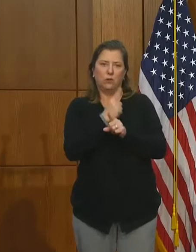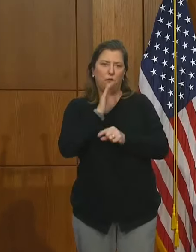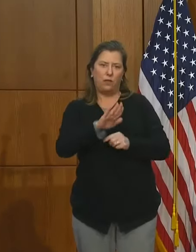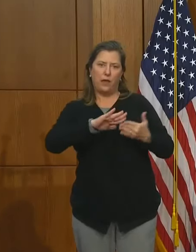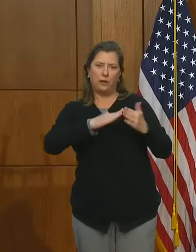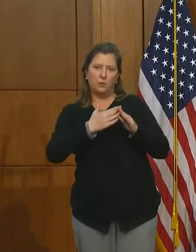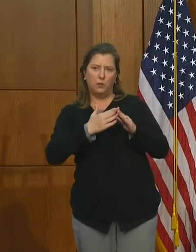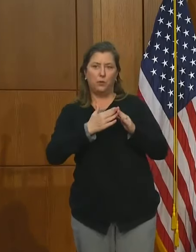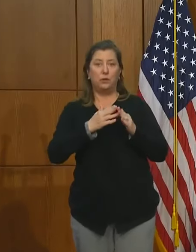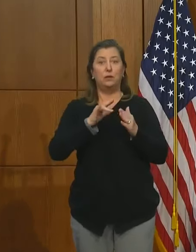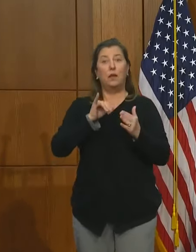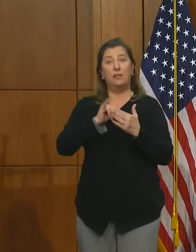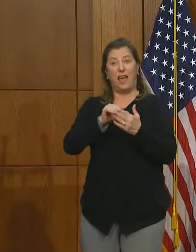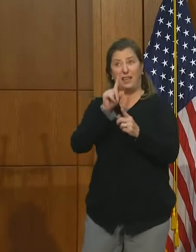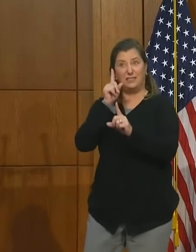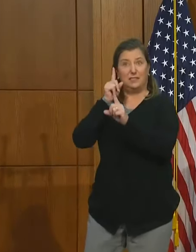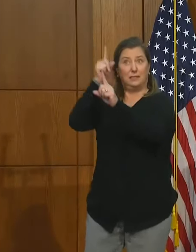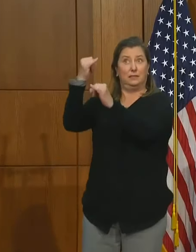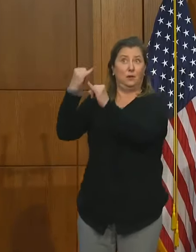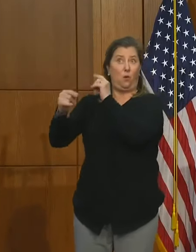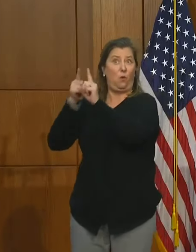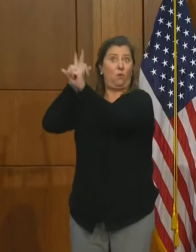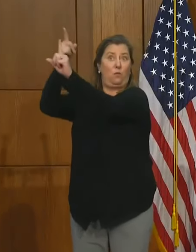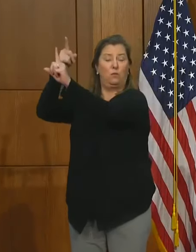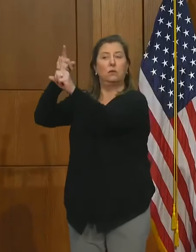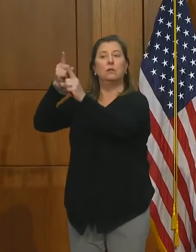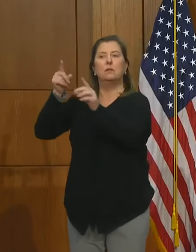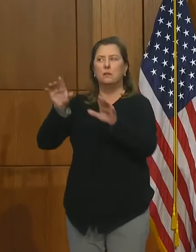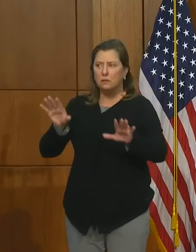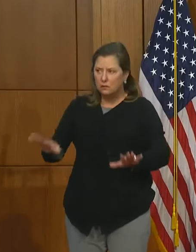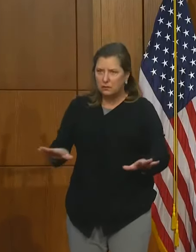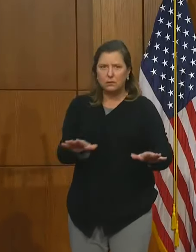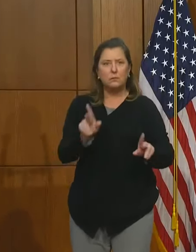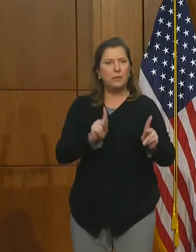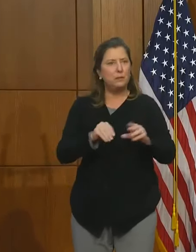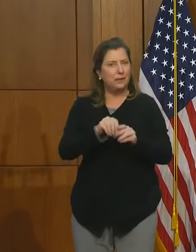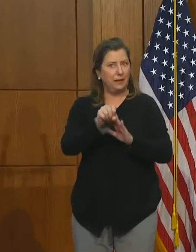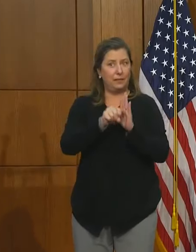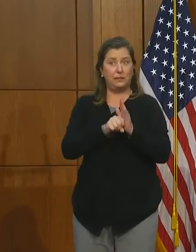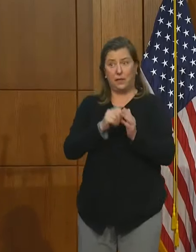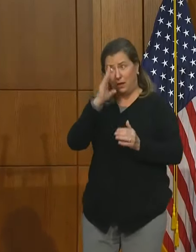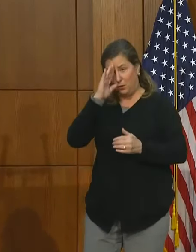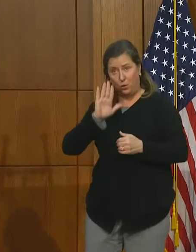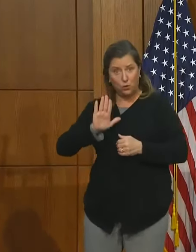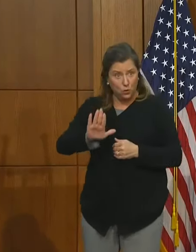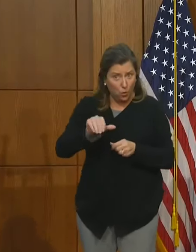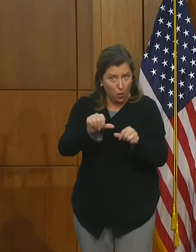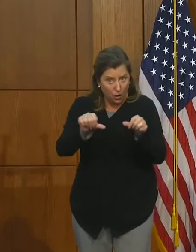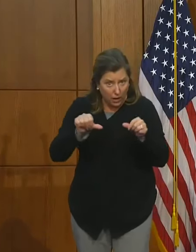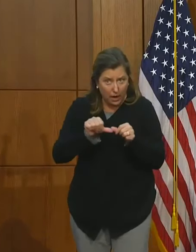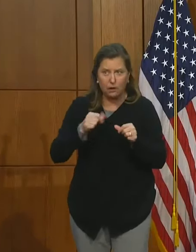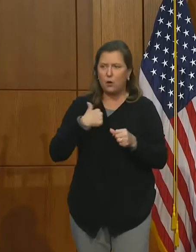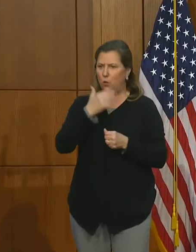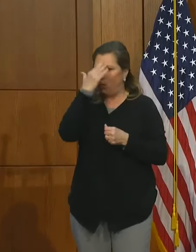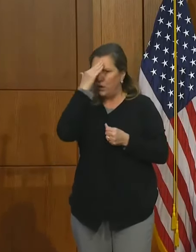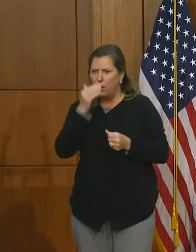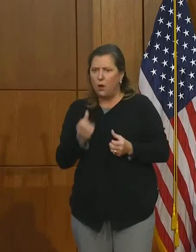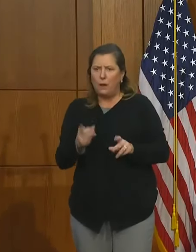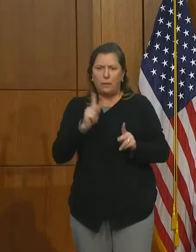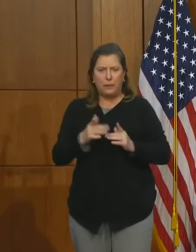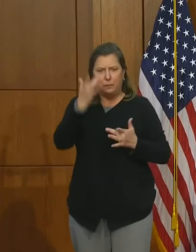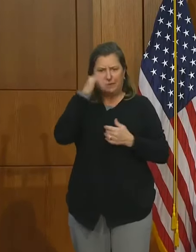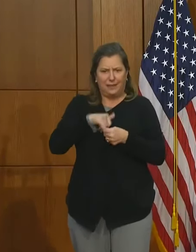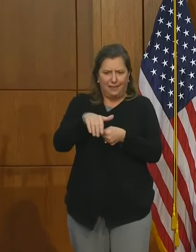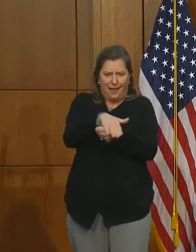To me, that's our end state. And if we can reassure everybody in the state that their area, we know how much disease there is there, we know